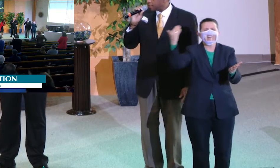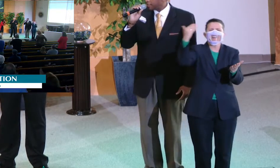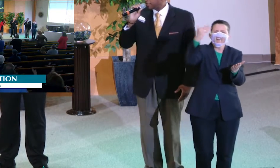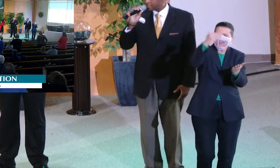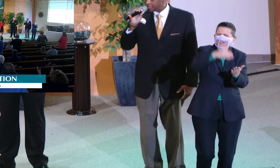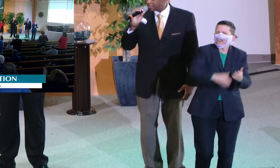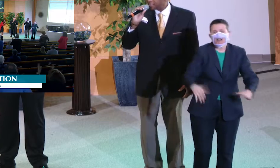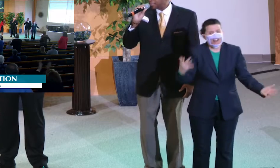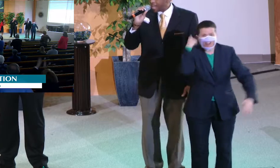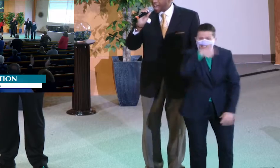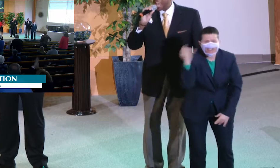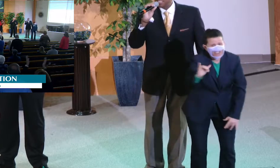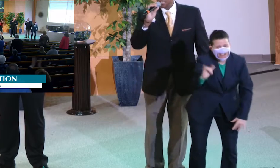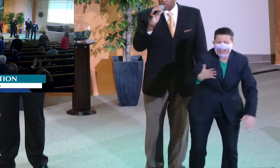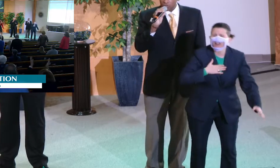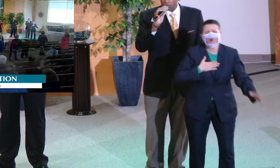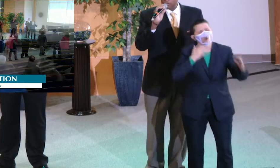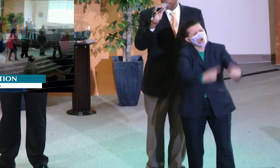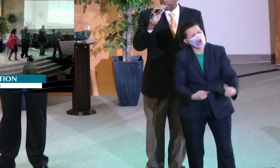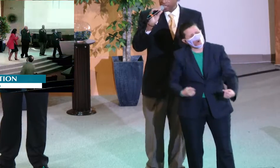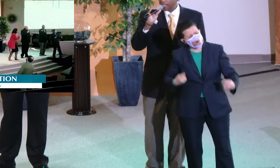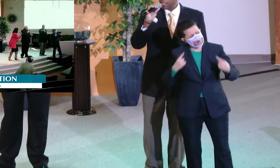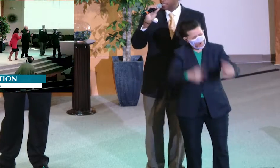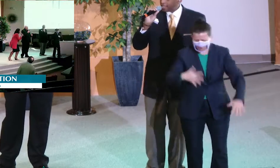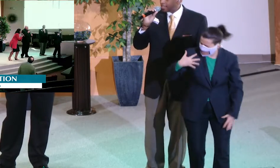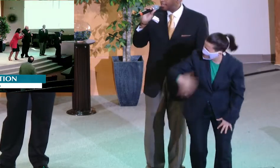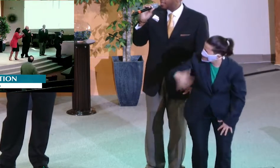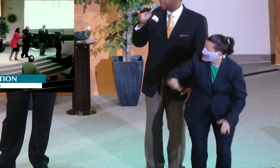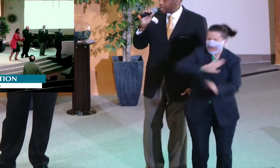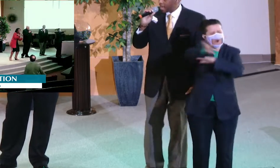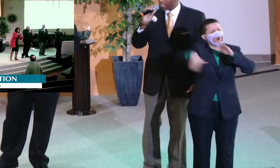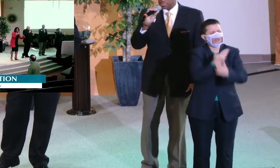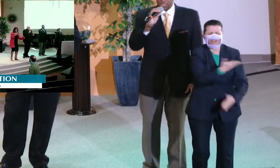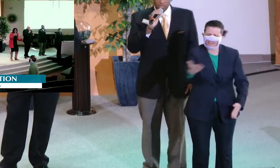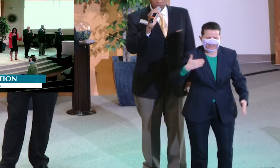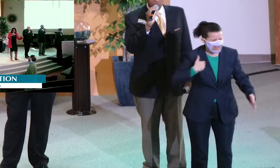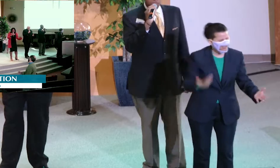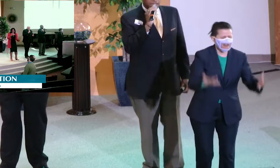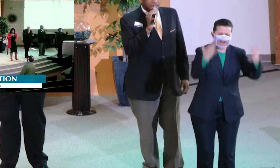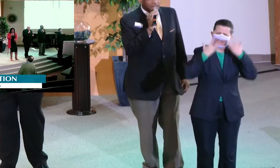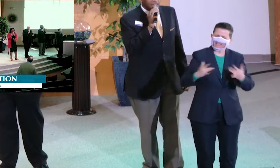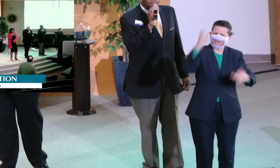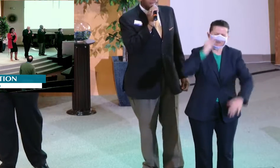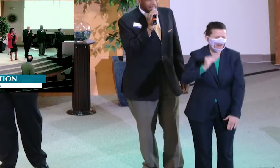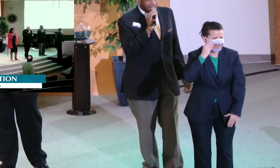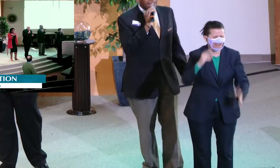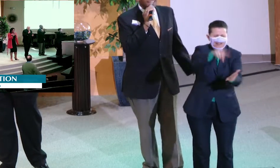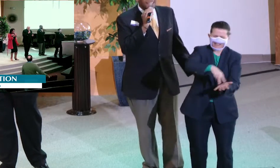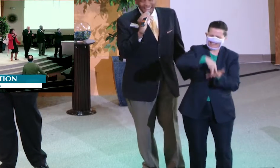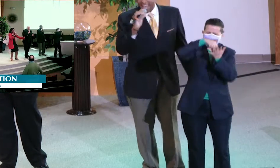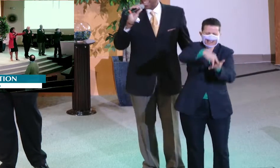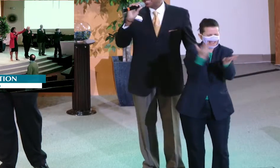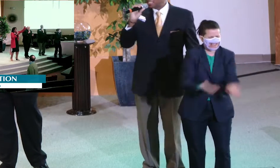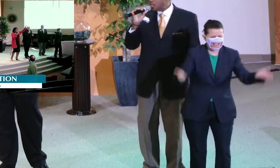When I look back over my life, all the things that I've been through, I stand here today with the